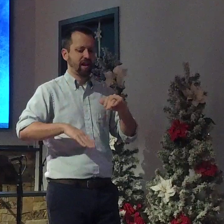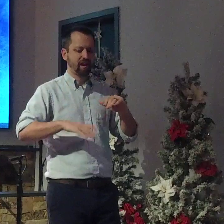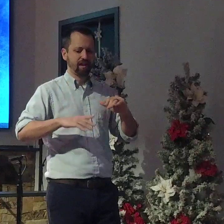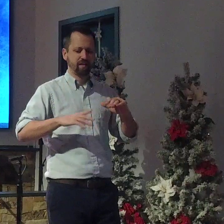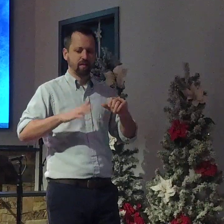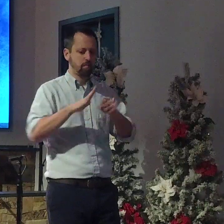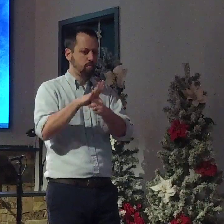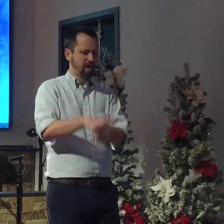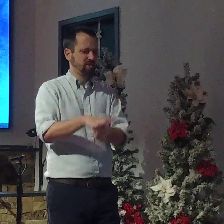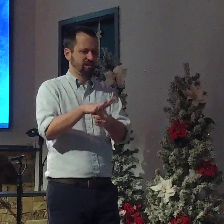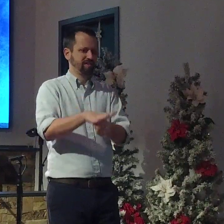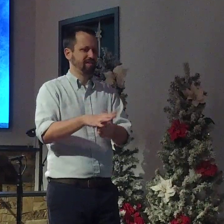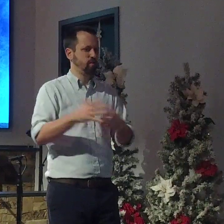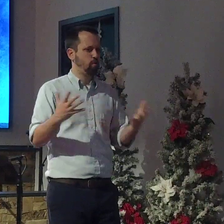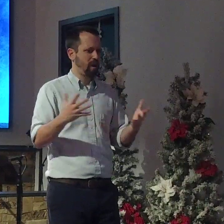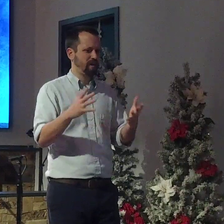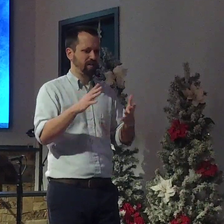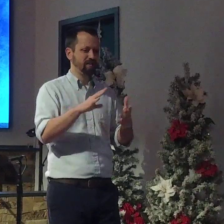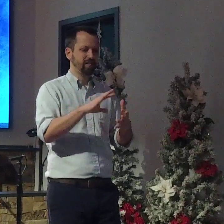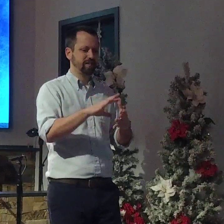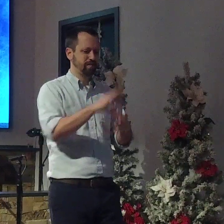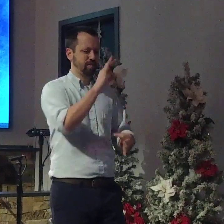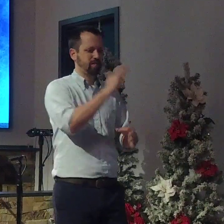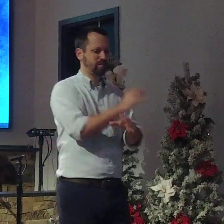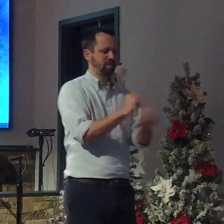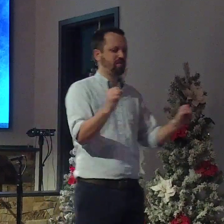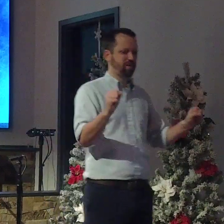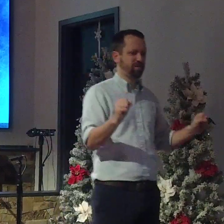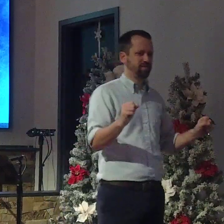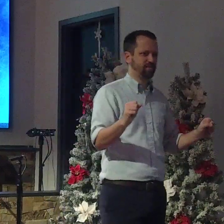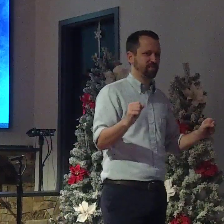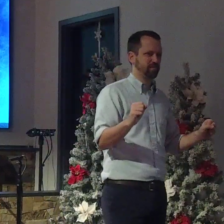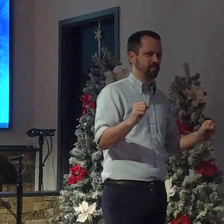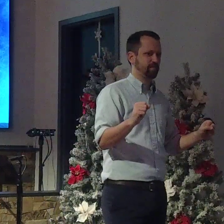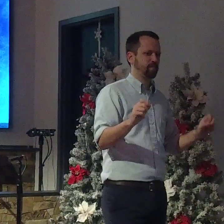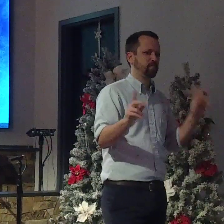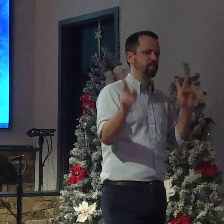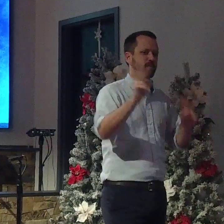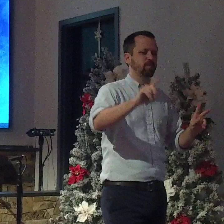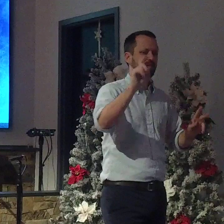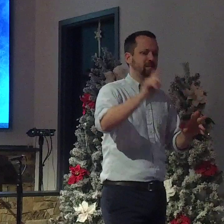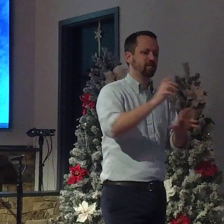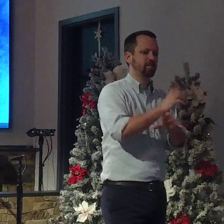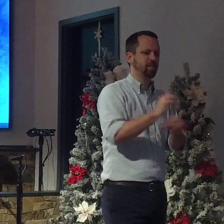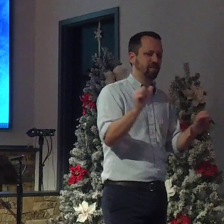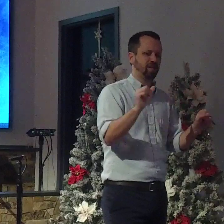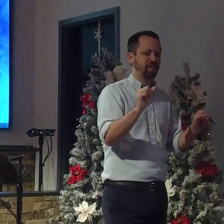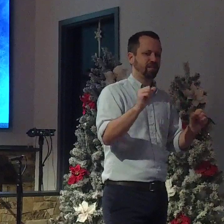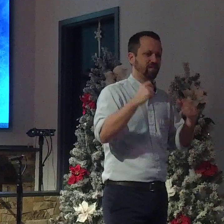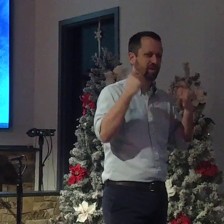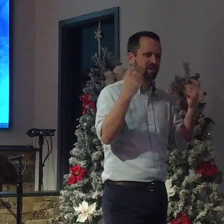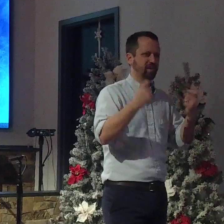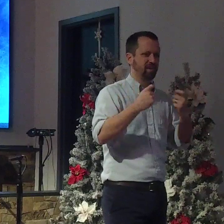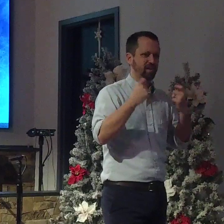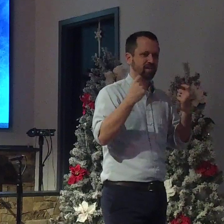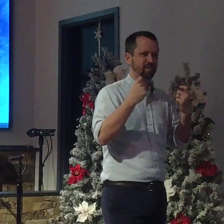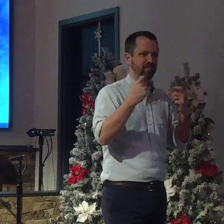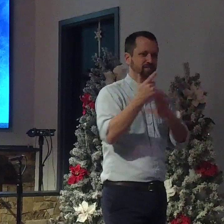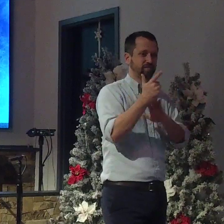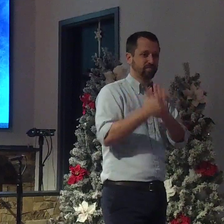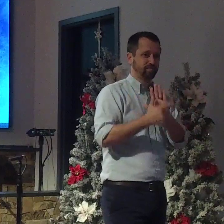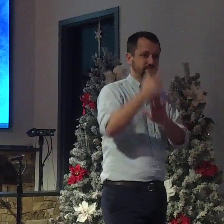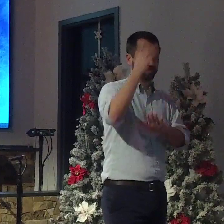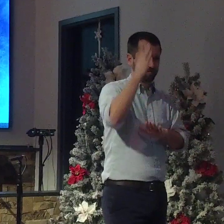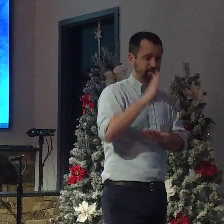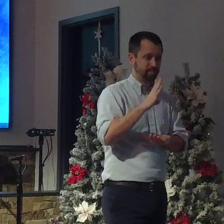believers in Galatia once again, he said, walk in the Spirit. The Spirit that lives in you. And you won't fulfill the lusts